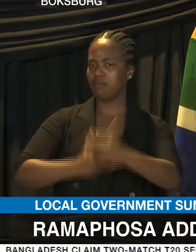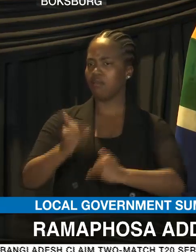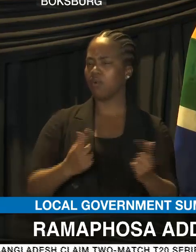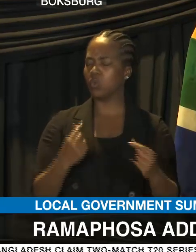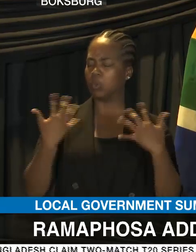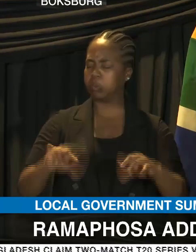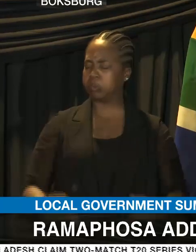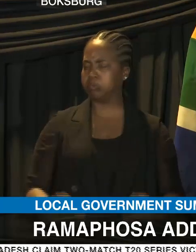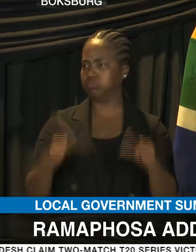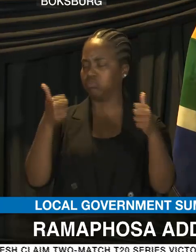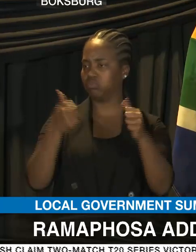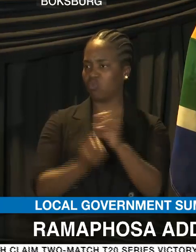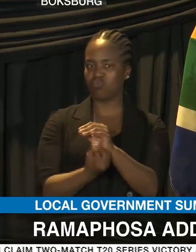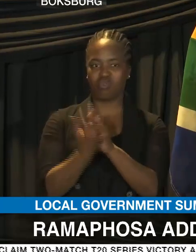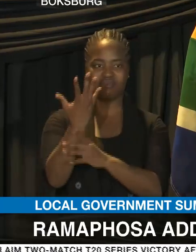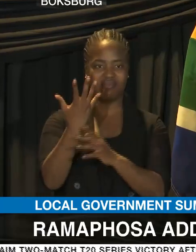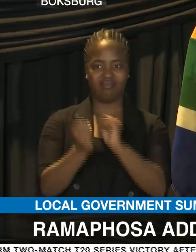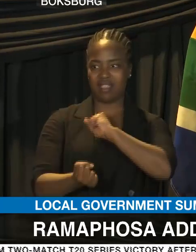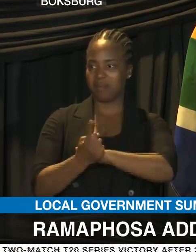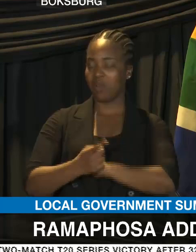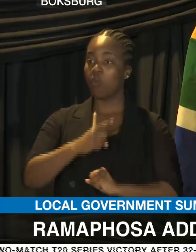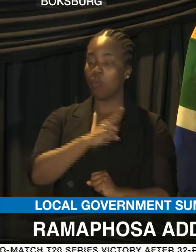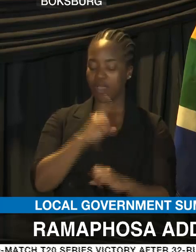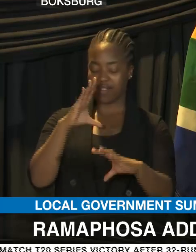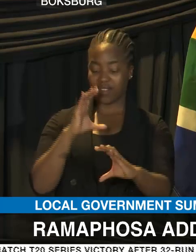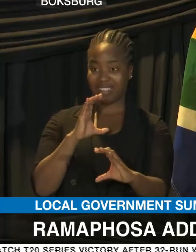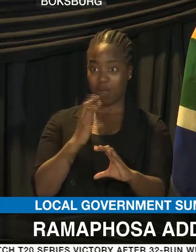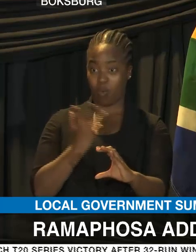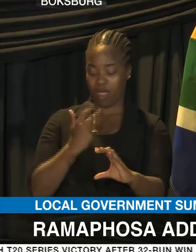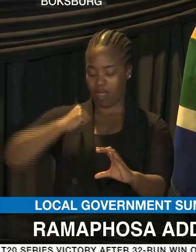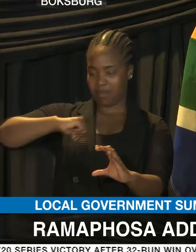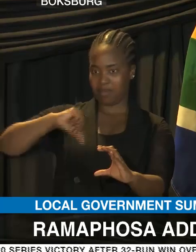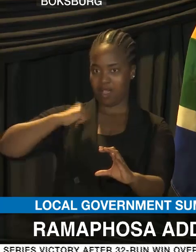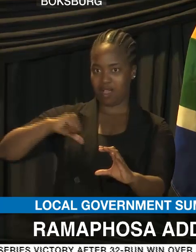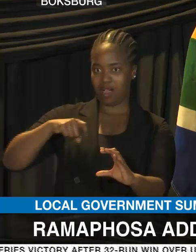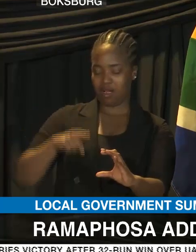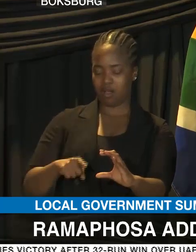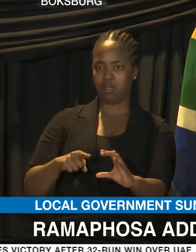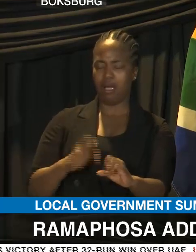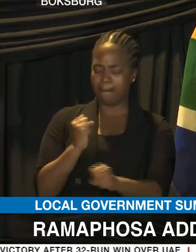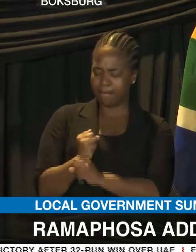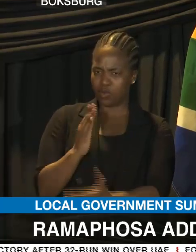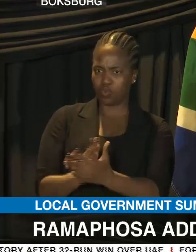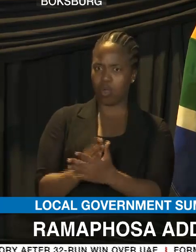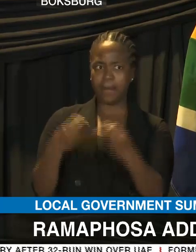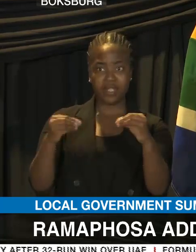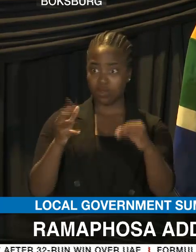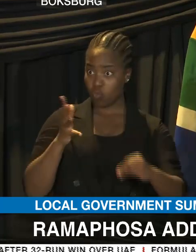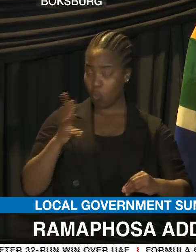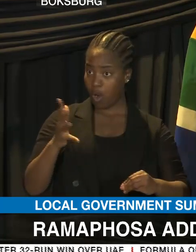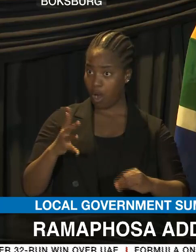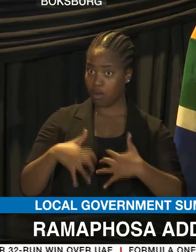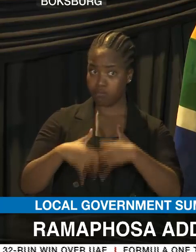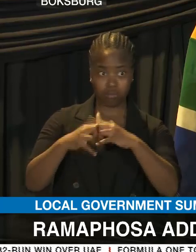greater and continuous growth, because they focus at the local level on promoting investment, creating